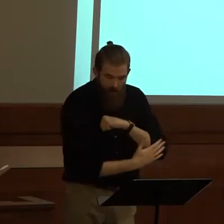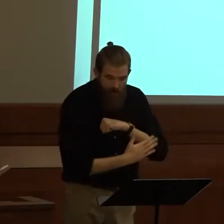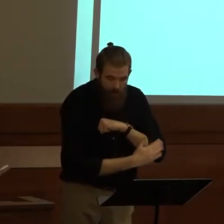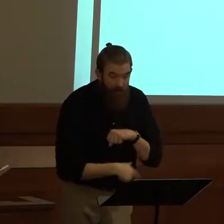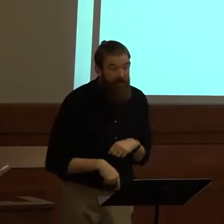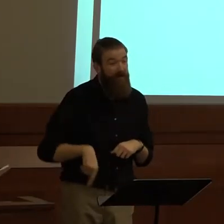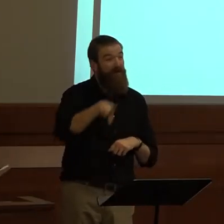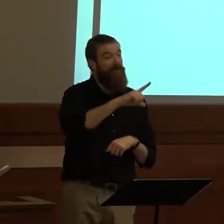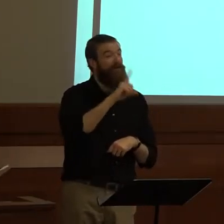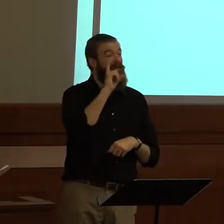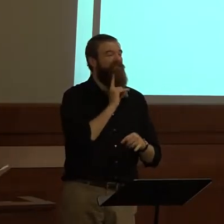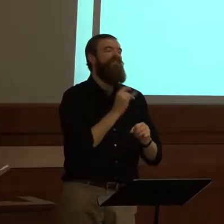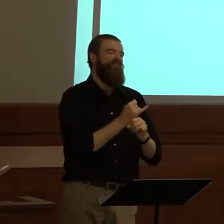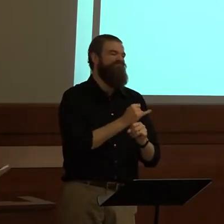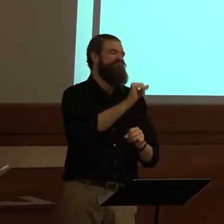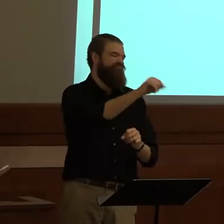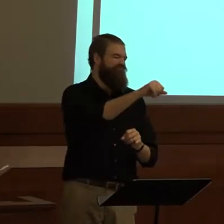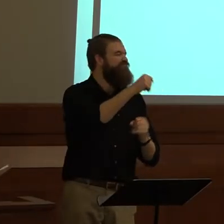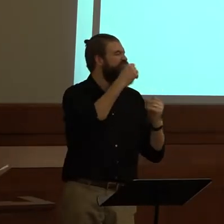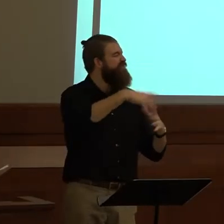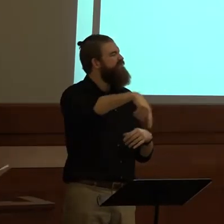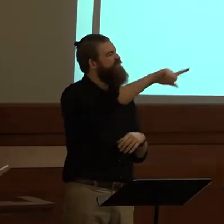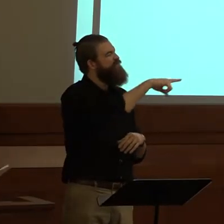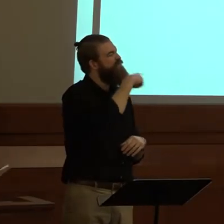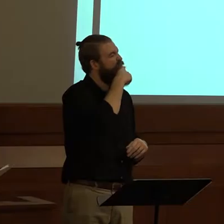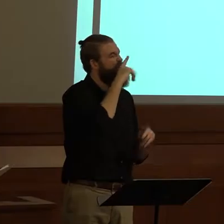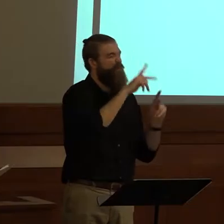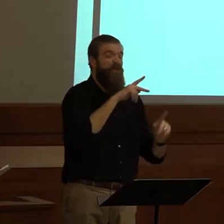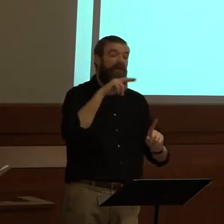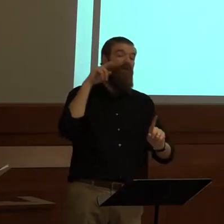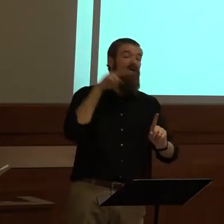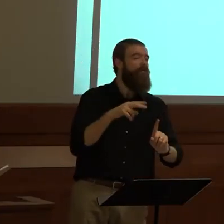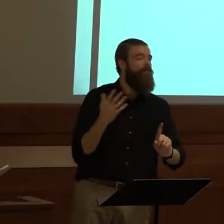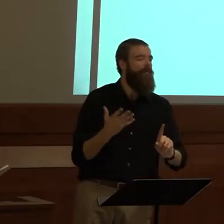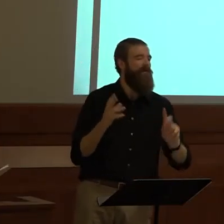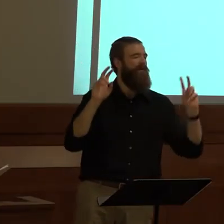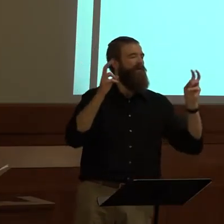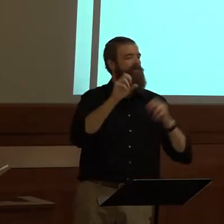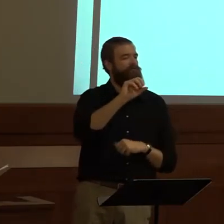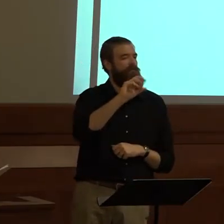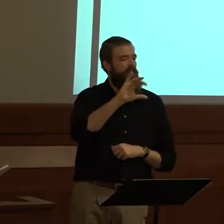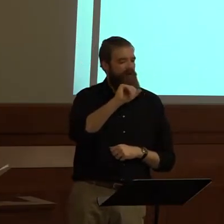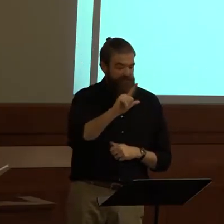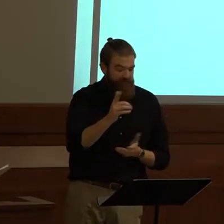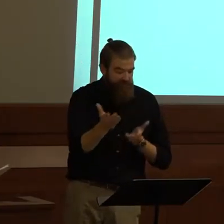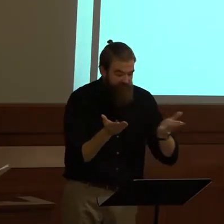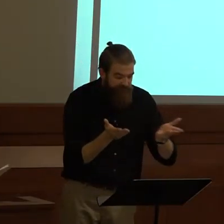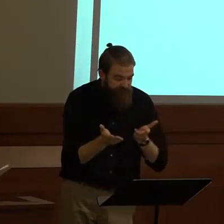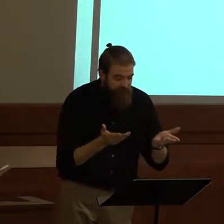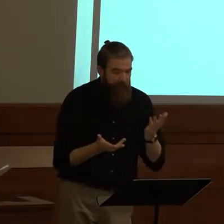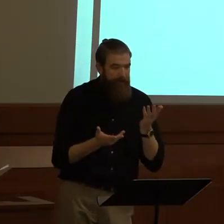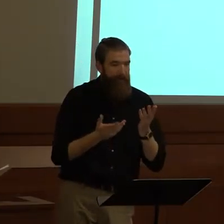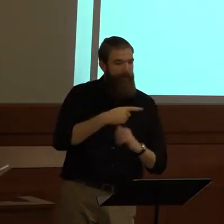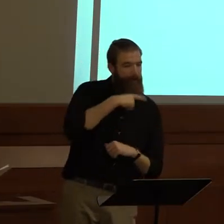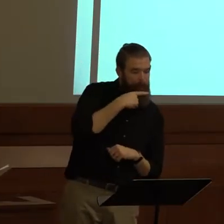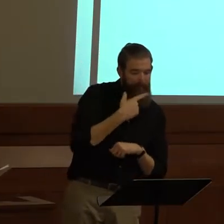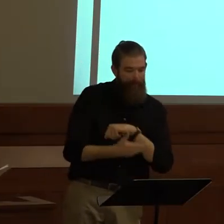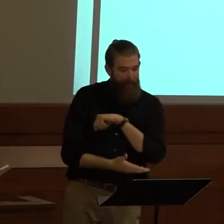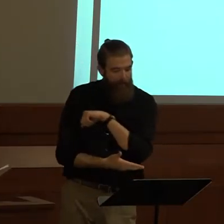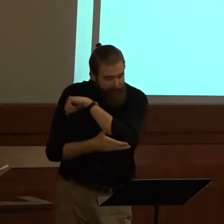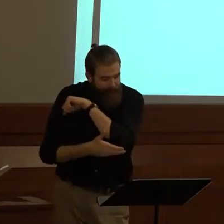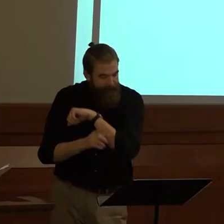However, because his unique perspective as the first deaf priest, La Fonta was ahead of his time. He